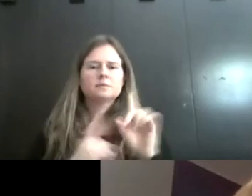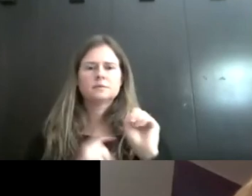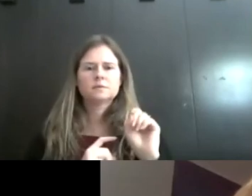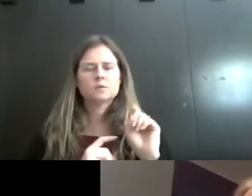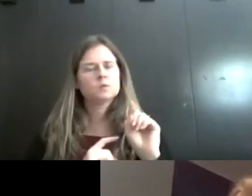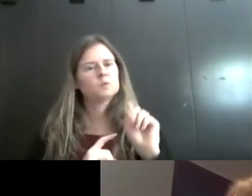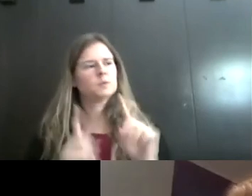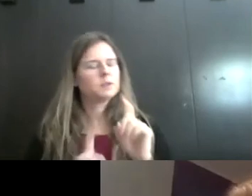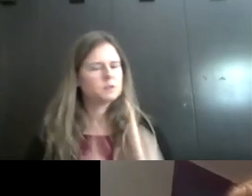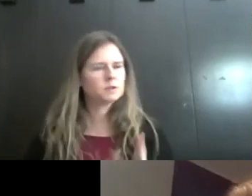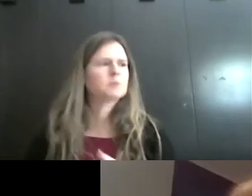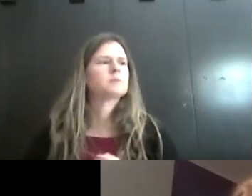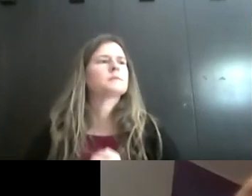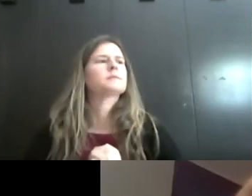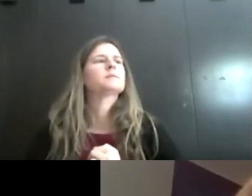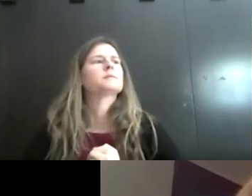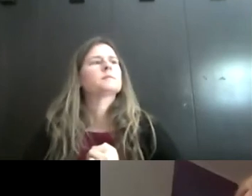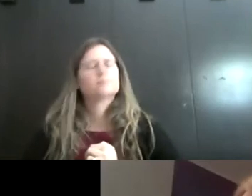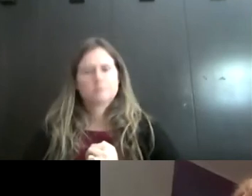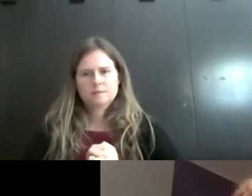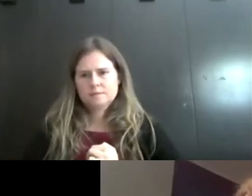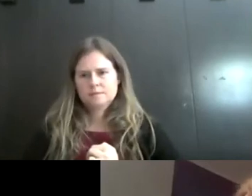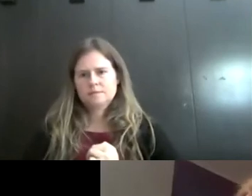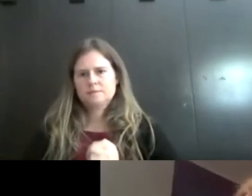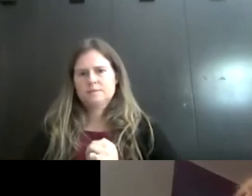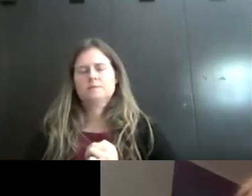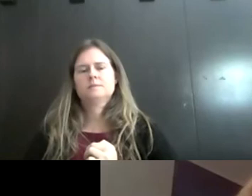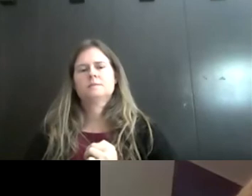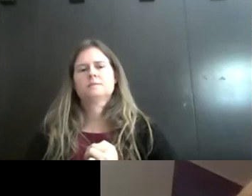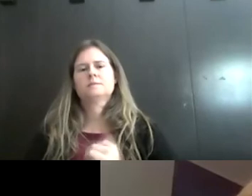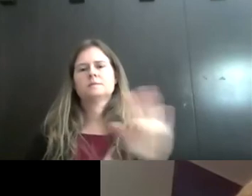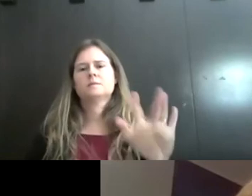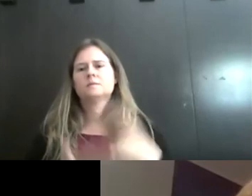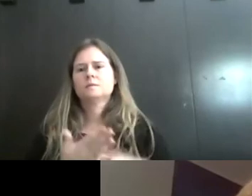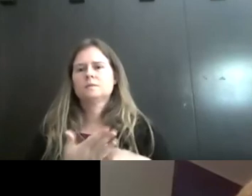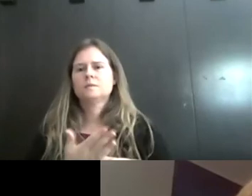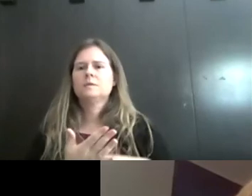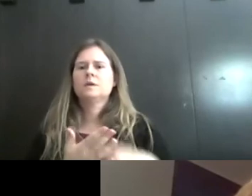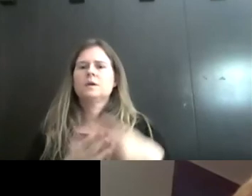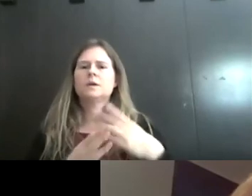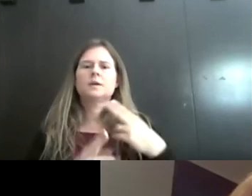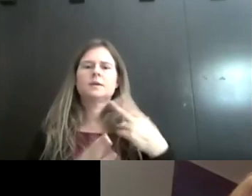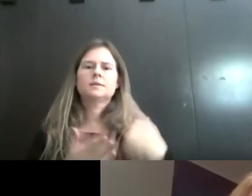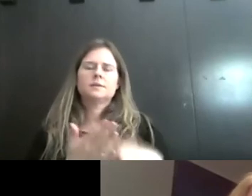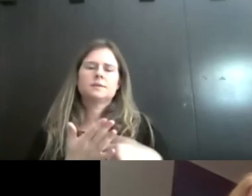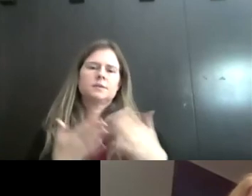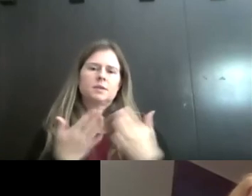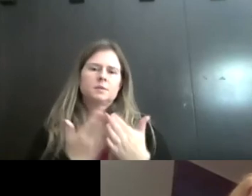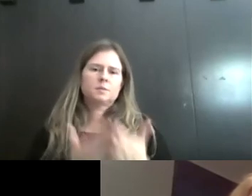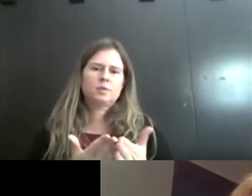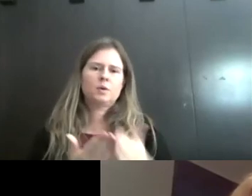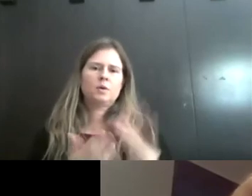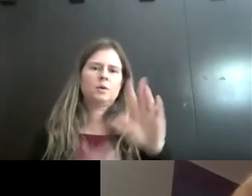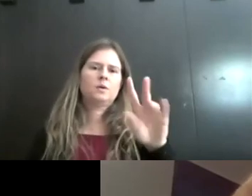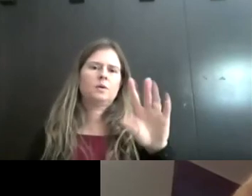more about. You ended your discussion with the tamals, the canoes. Someone was wondering, you mentioned gluing them. They